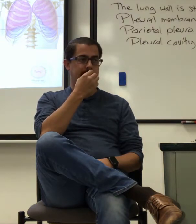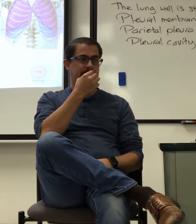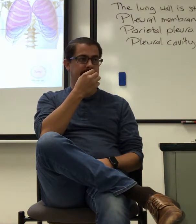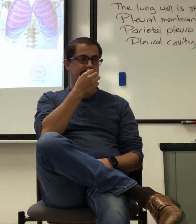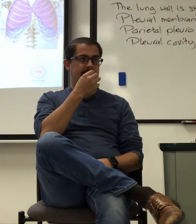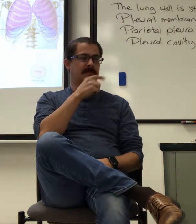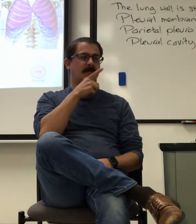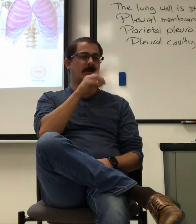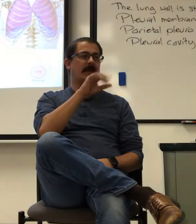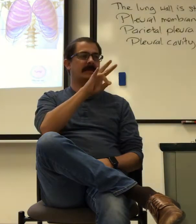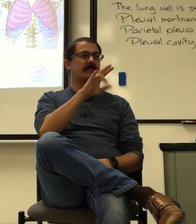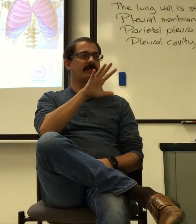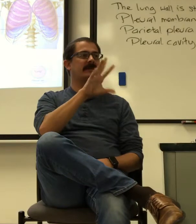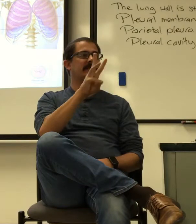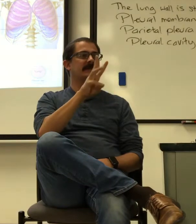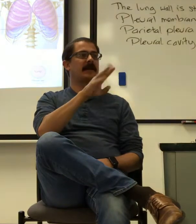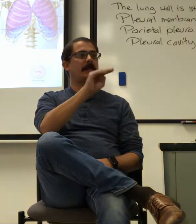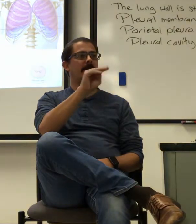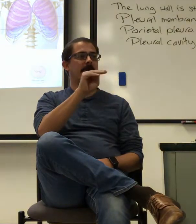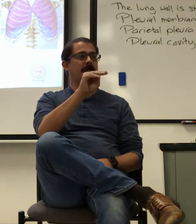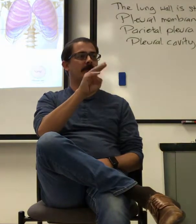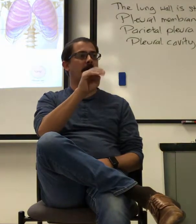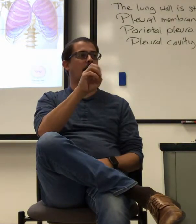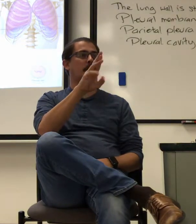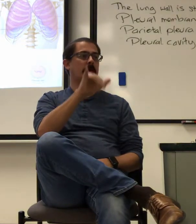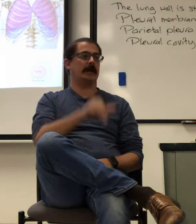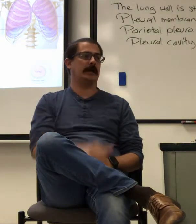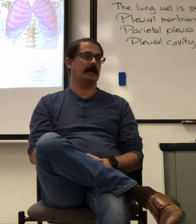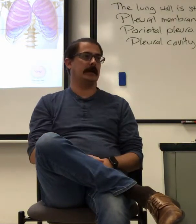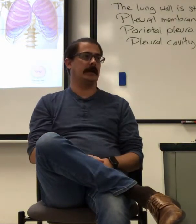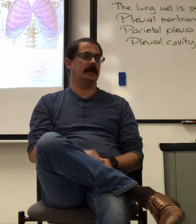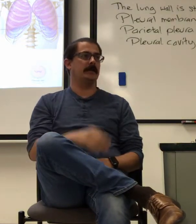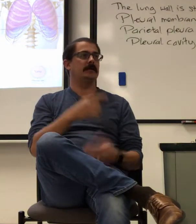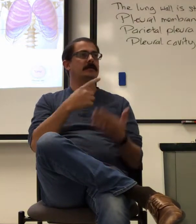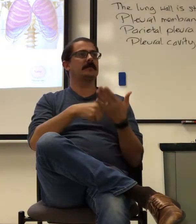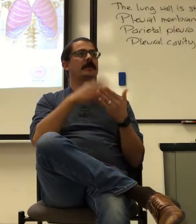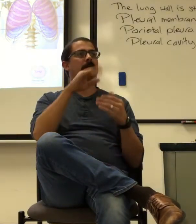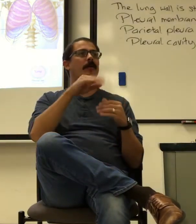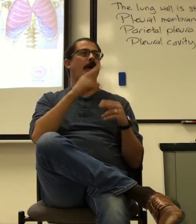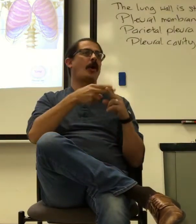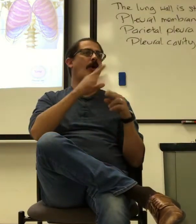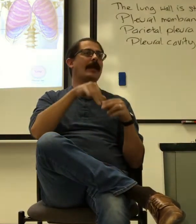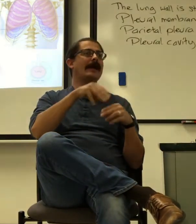756 millimeters of mercury. Sometimes I call this the intrapleural pressure.